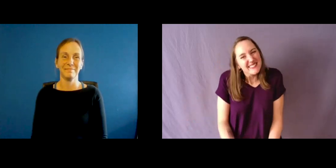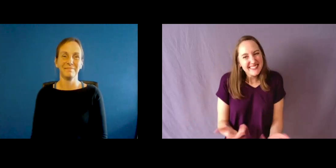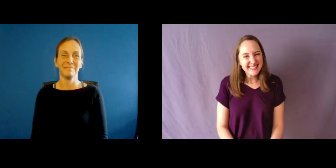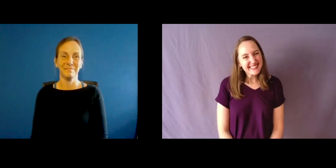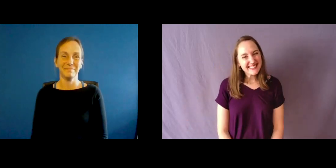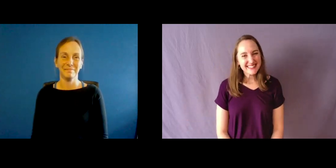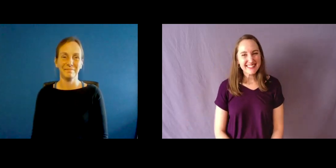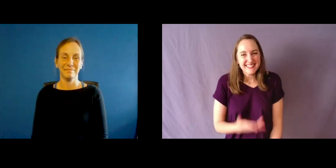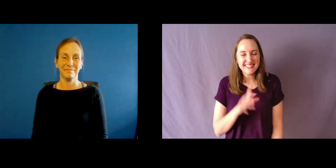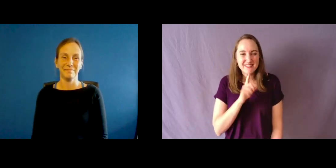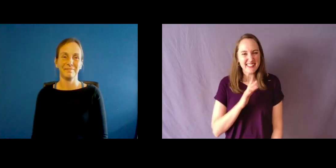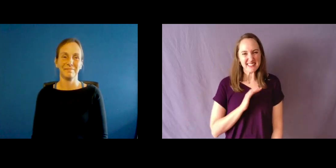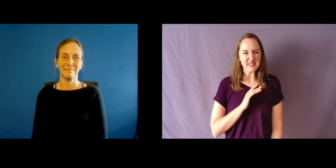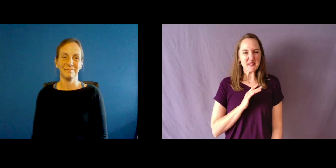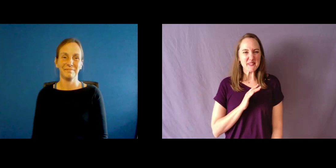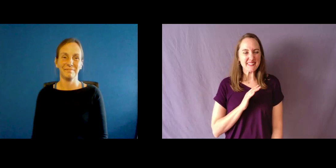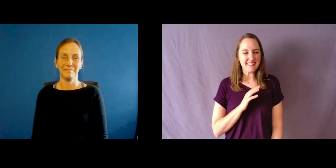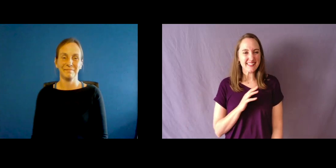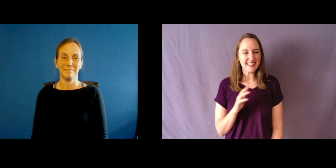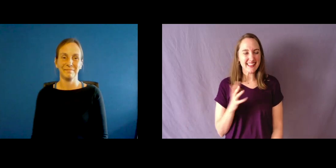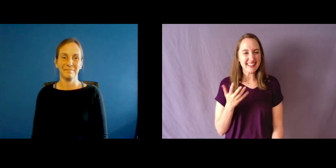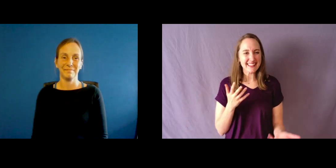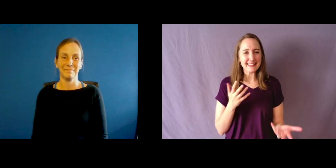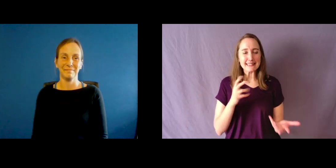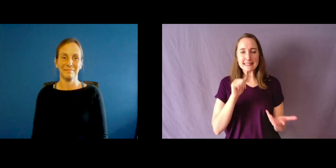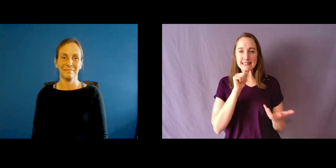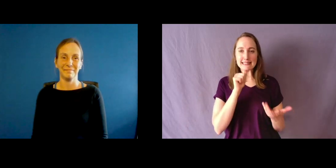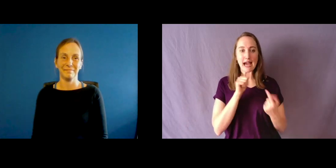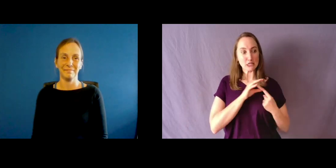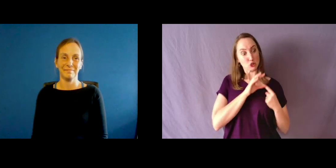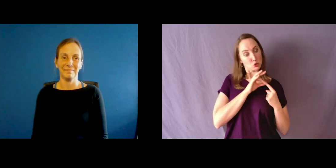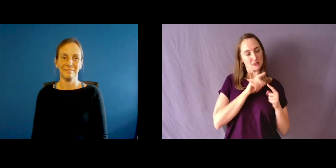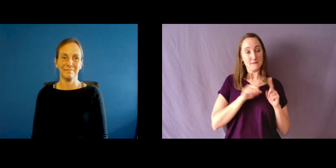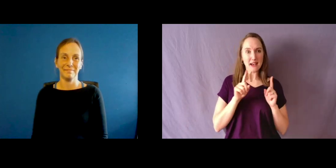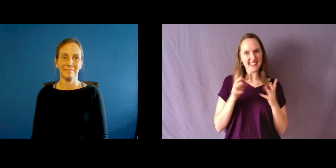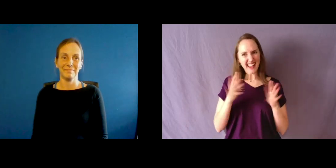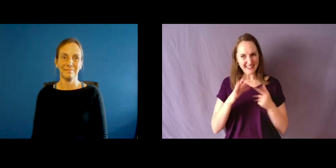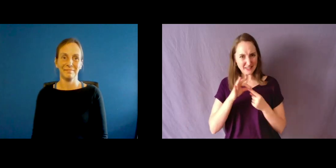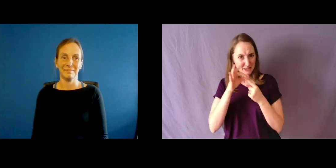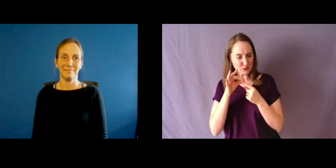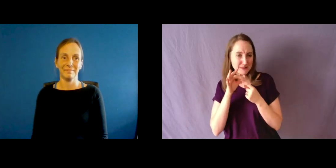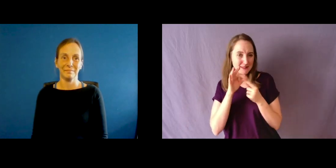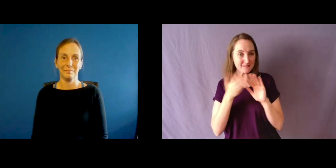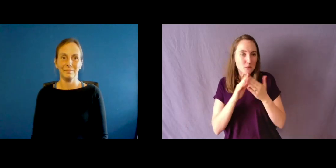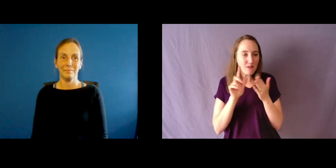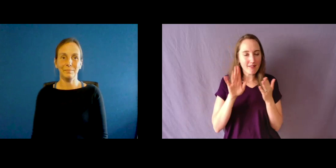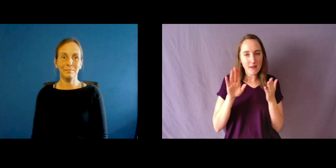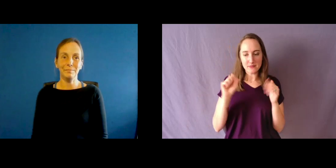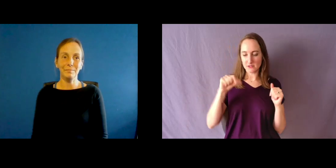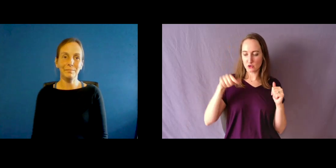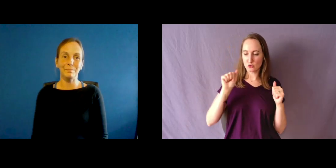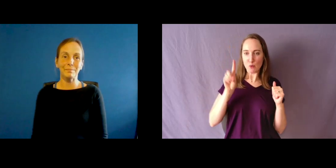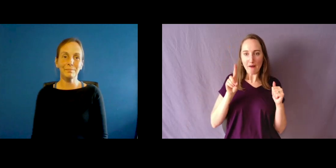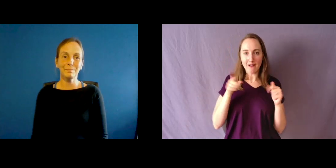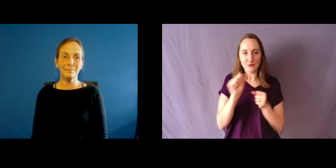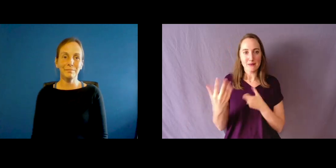it's just this really cool kind of like not exclusive, but yet exclusive, community or this club, squad that you can